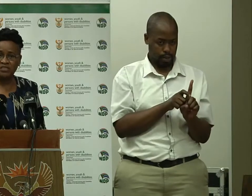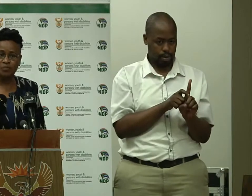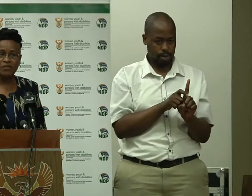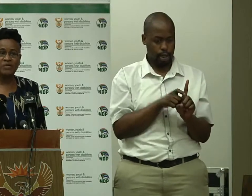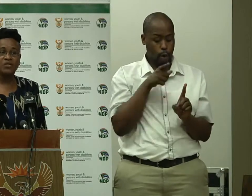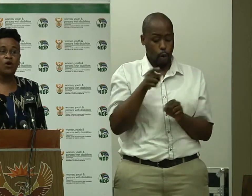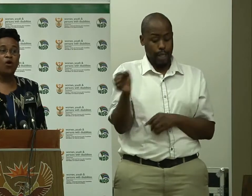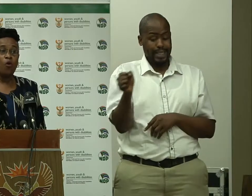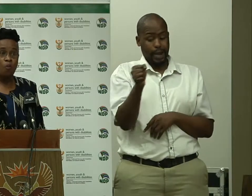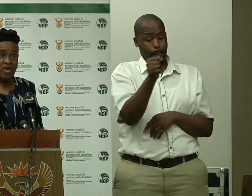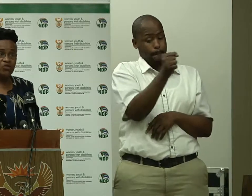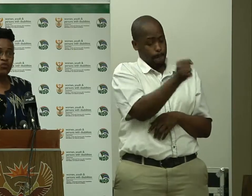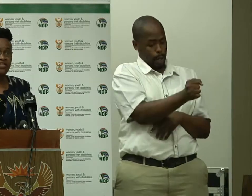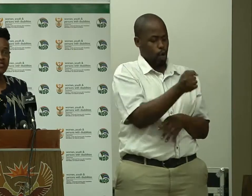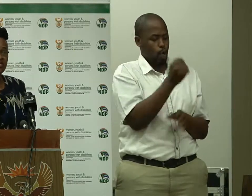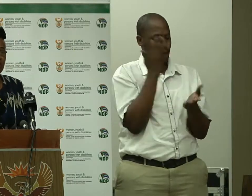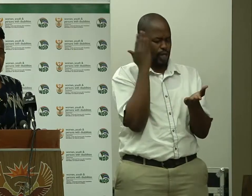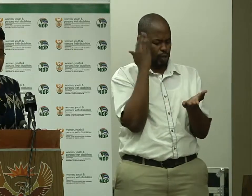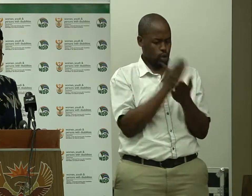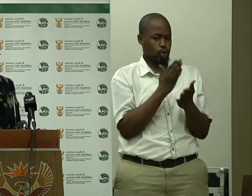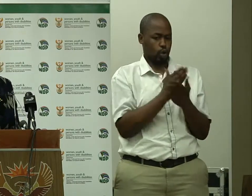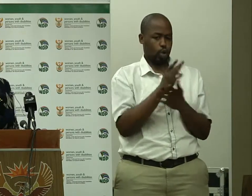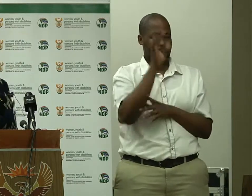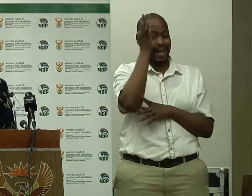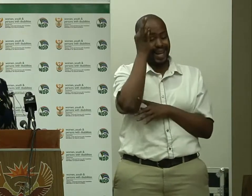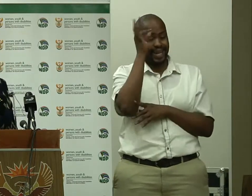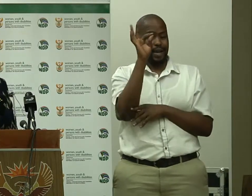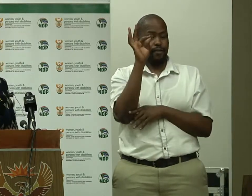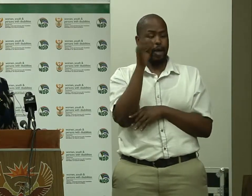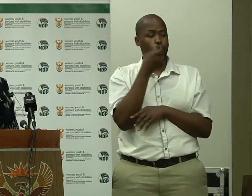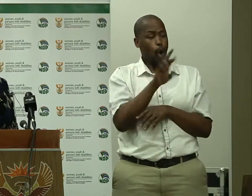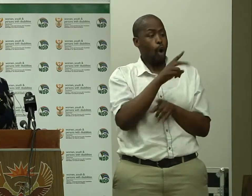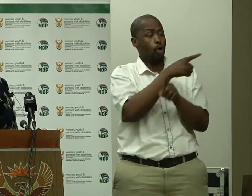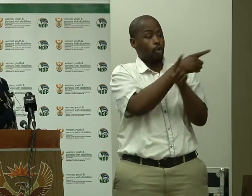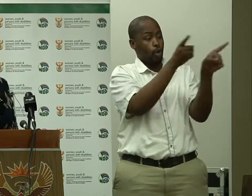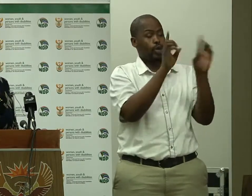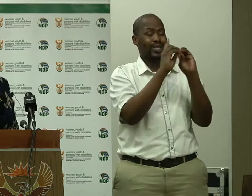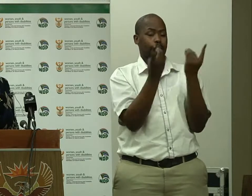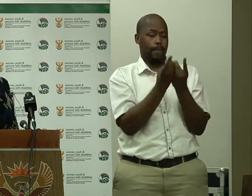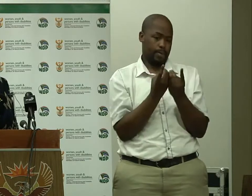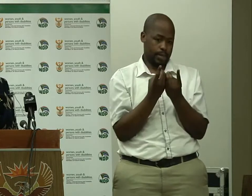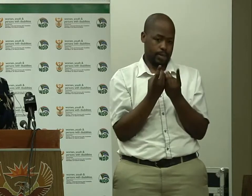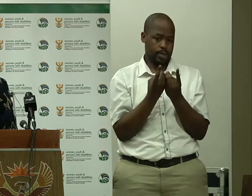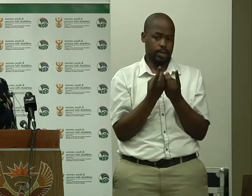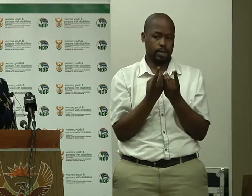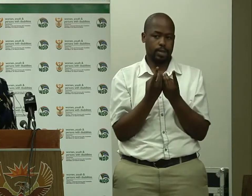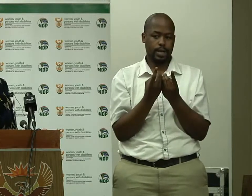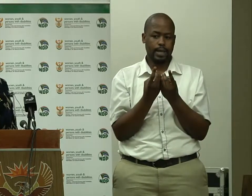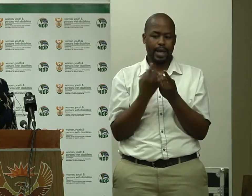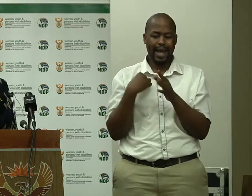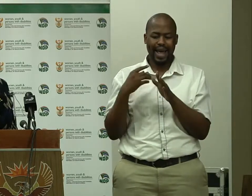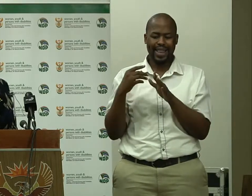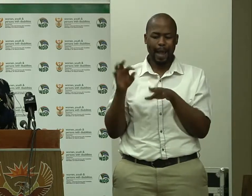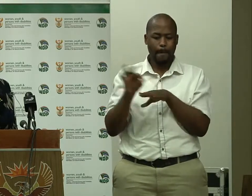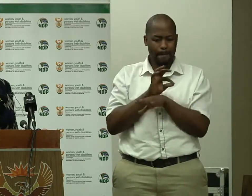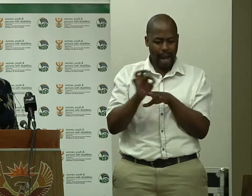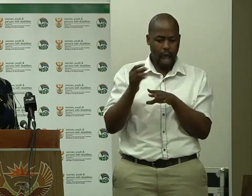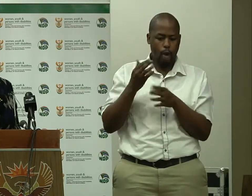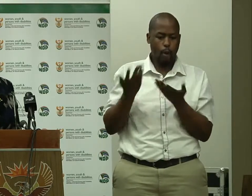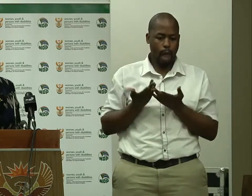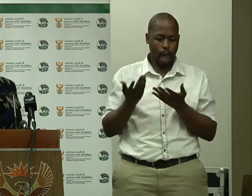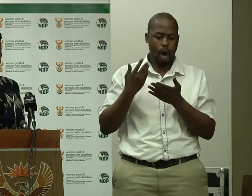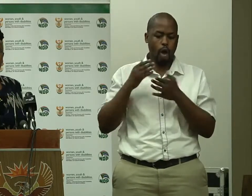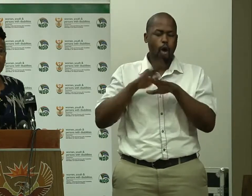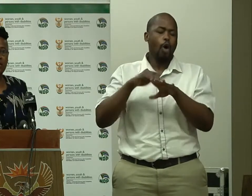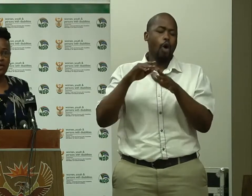employed in a department who makes sure that those departments' plans in mainstream women. But most